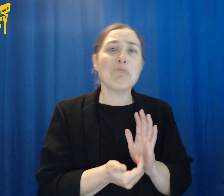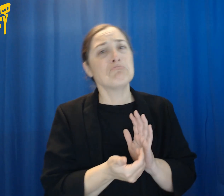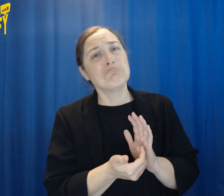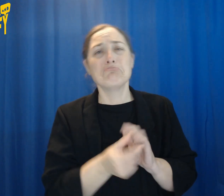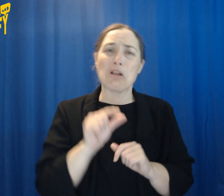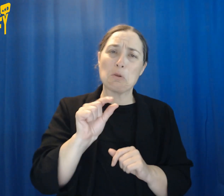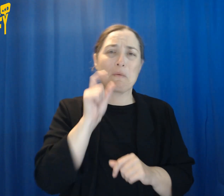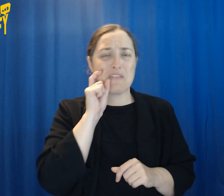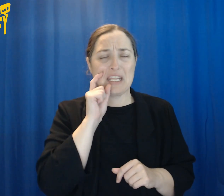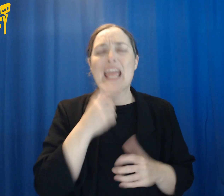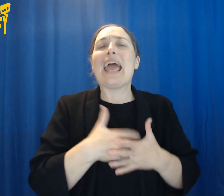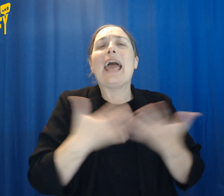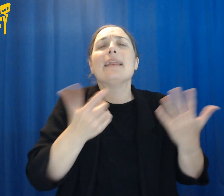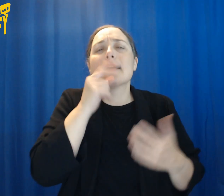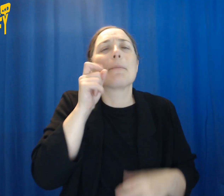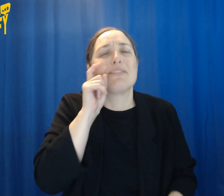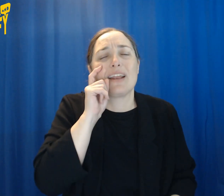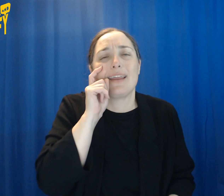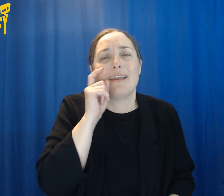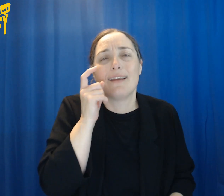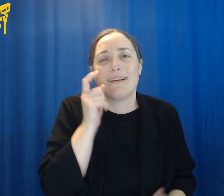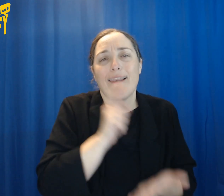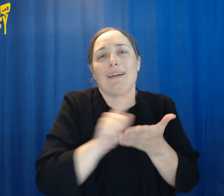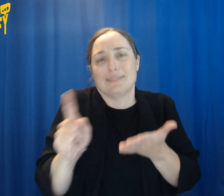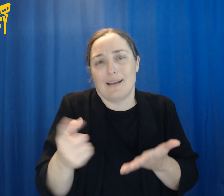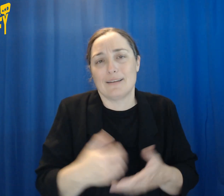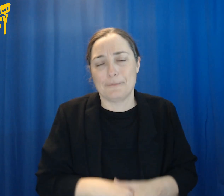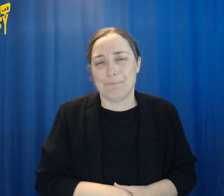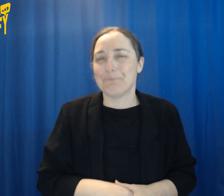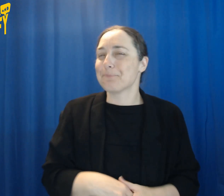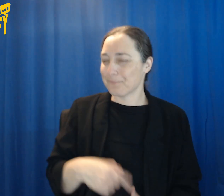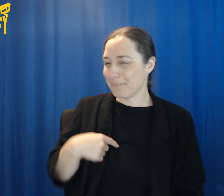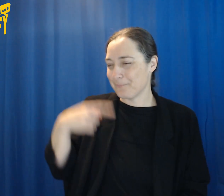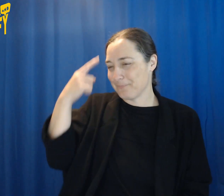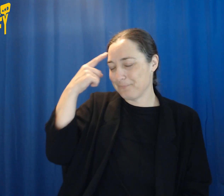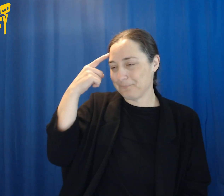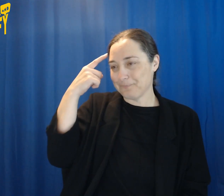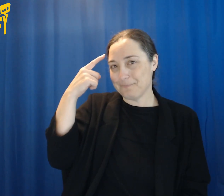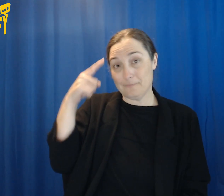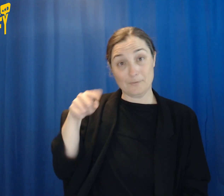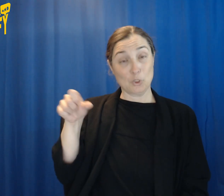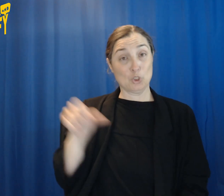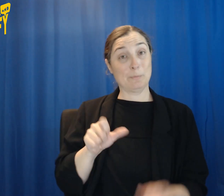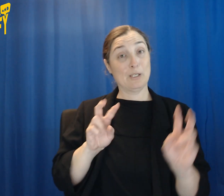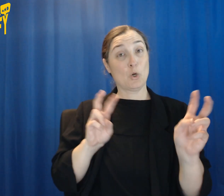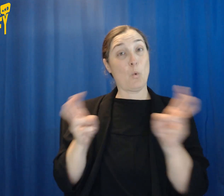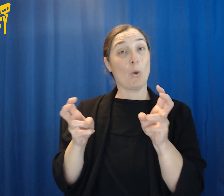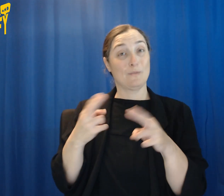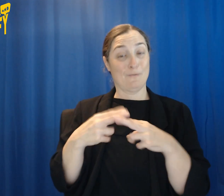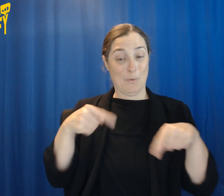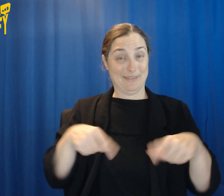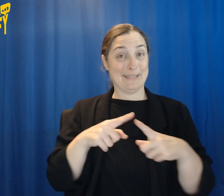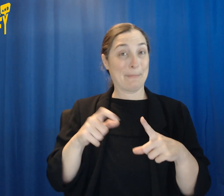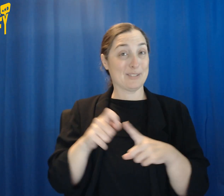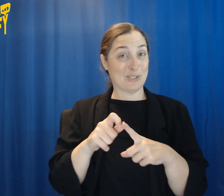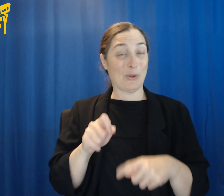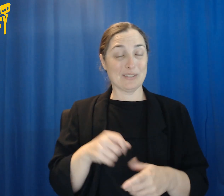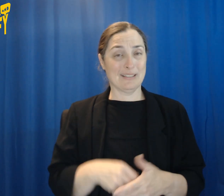can be funny in hindsight. I was just thinking that should be one of the quotes of the episode. Yeah. Everything's funny in